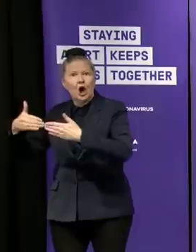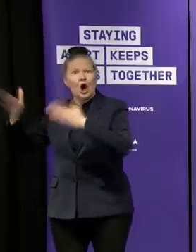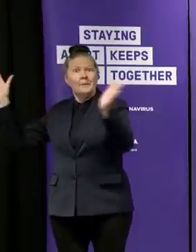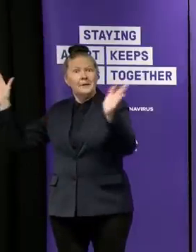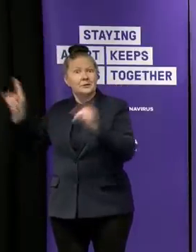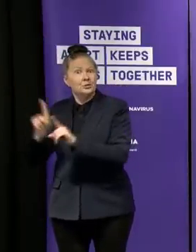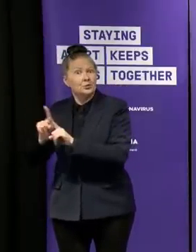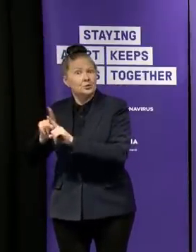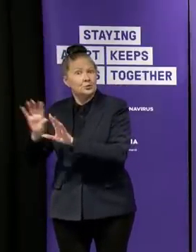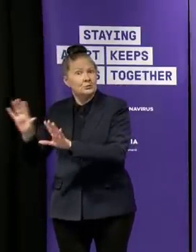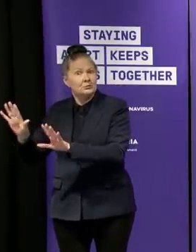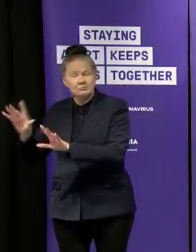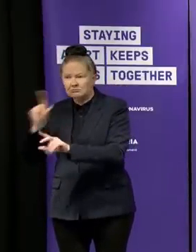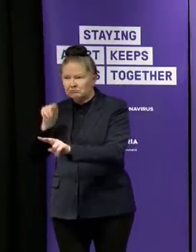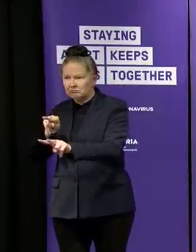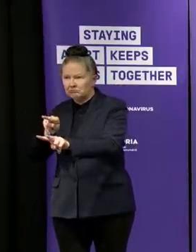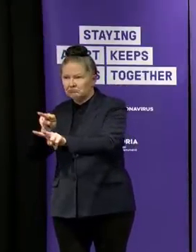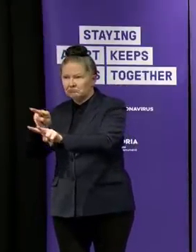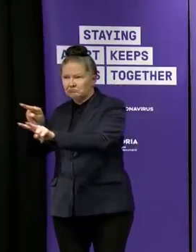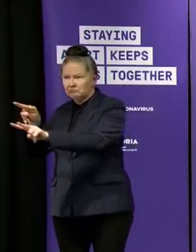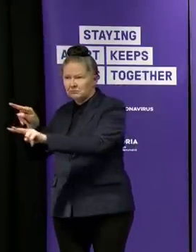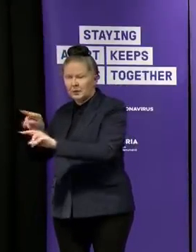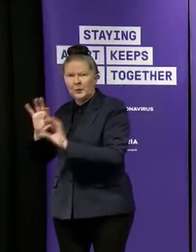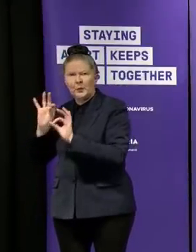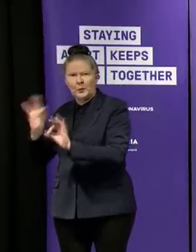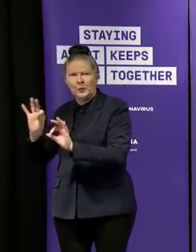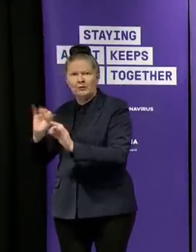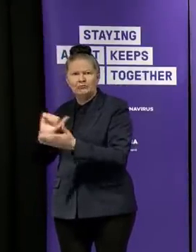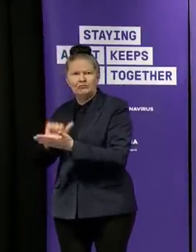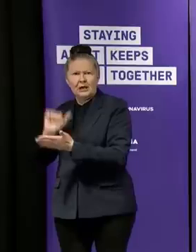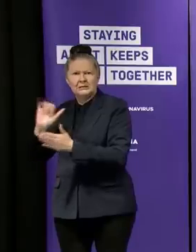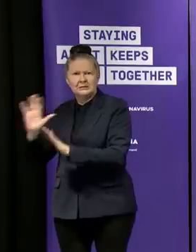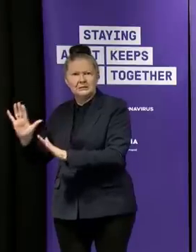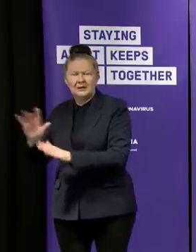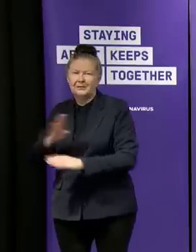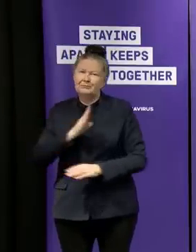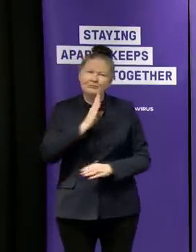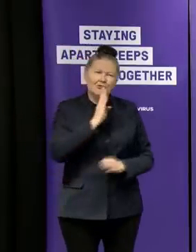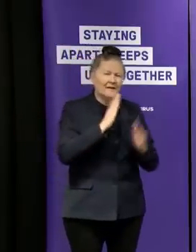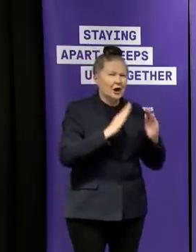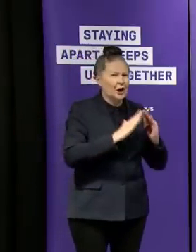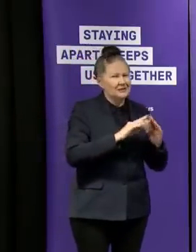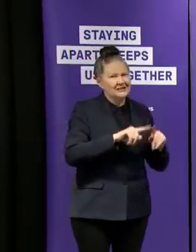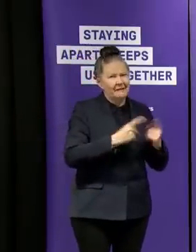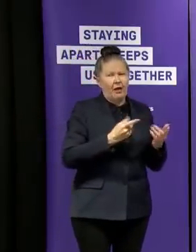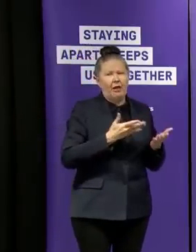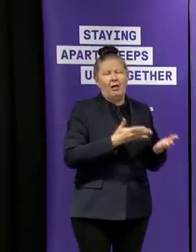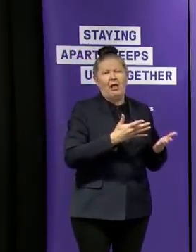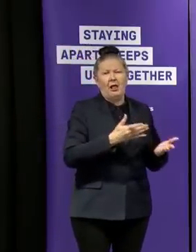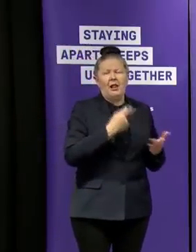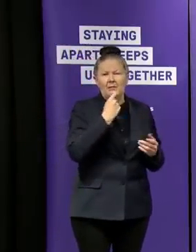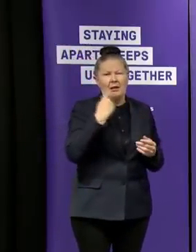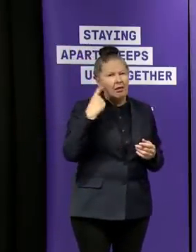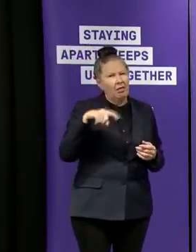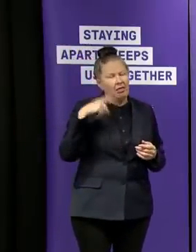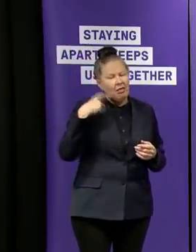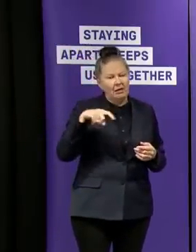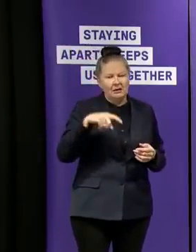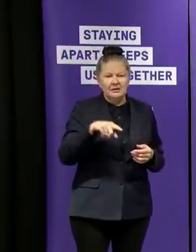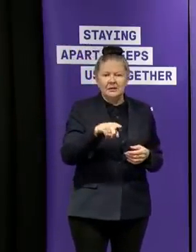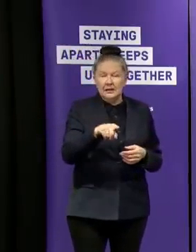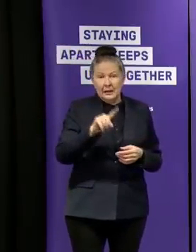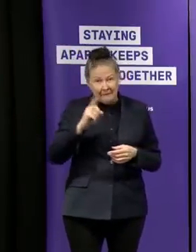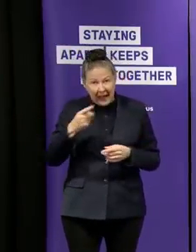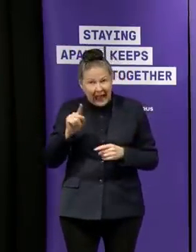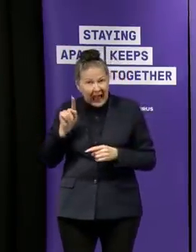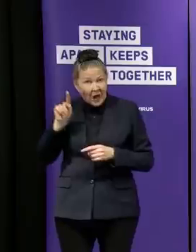it and we can make sure that it's to the highest standard. And of course, private homes are very, very different. But more so the difference of people gathering outside